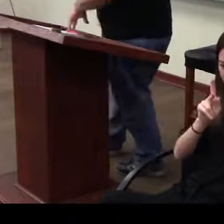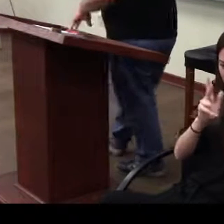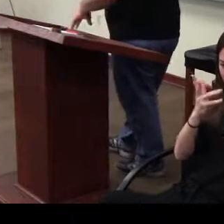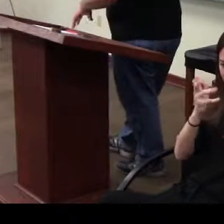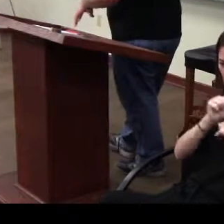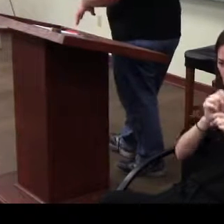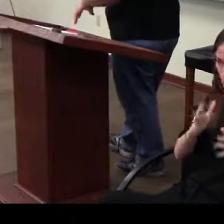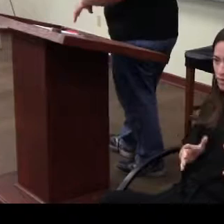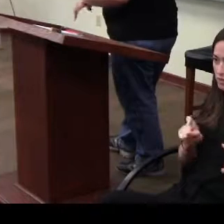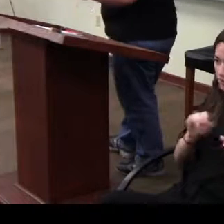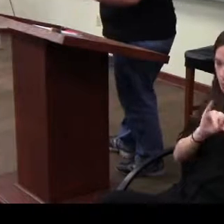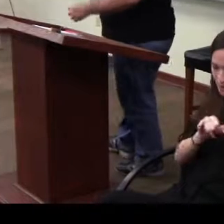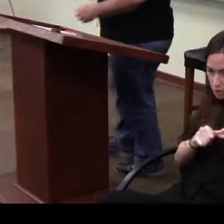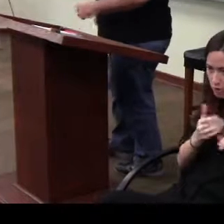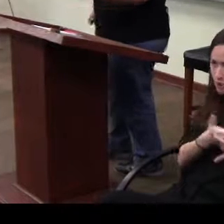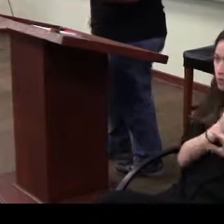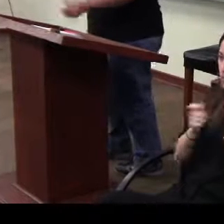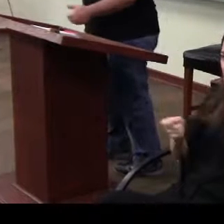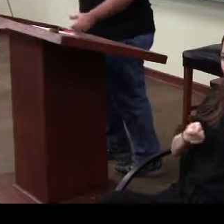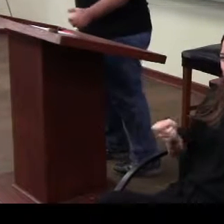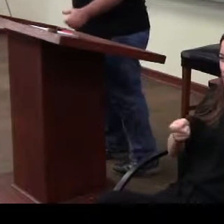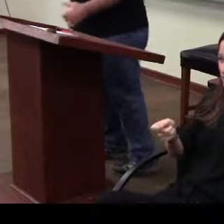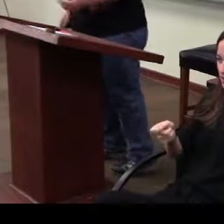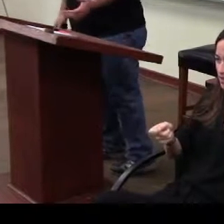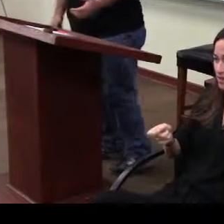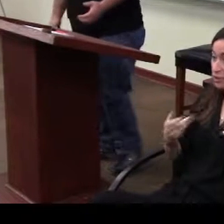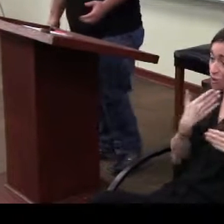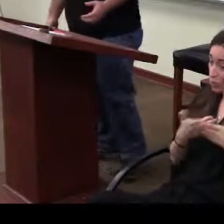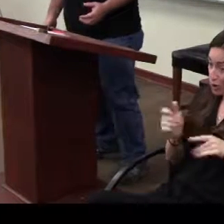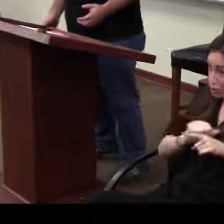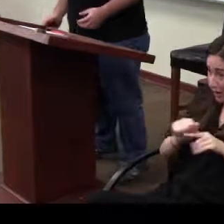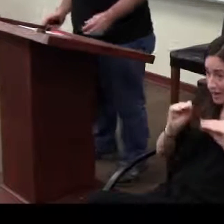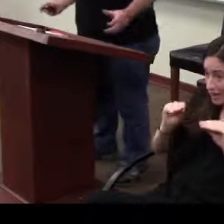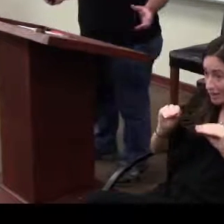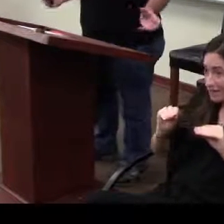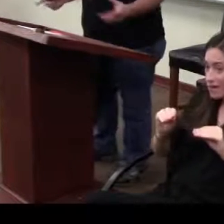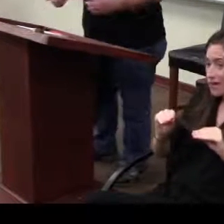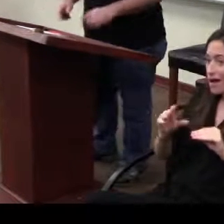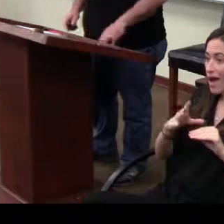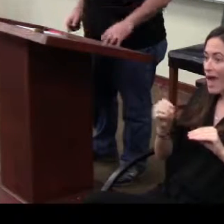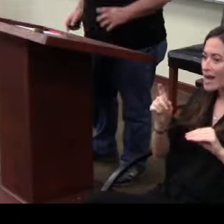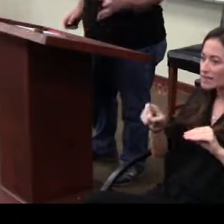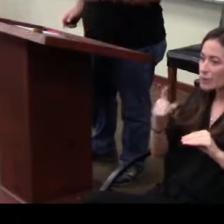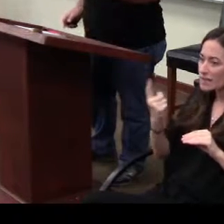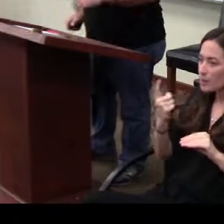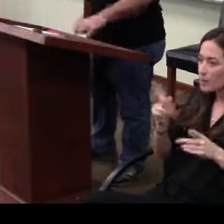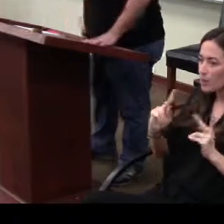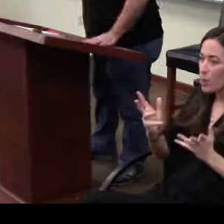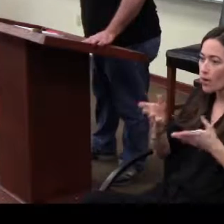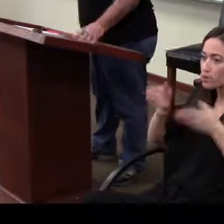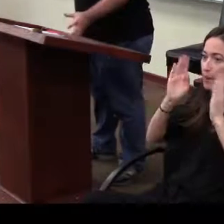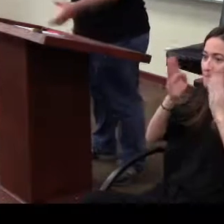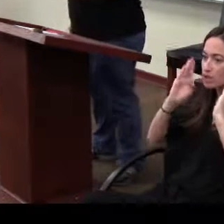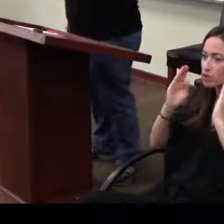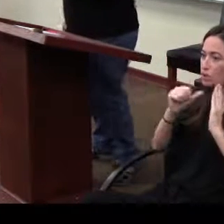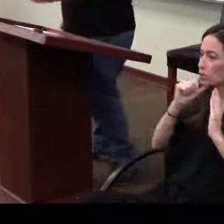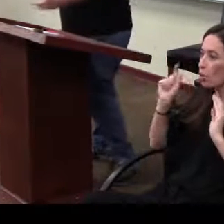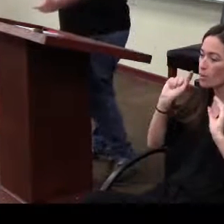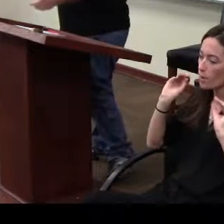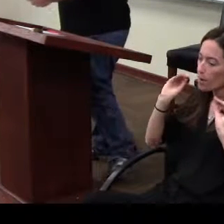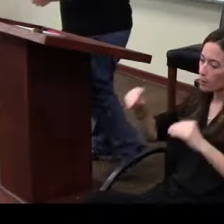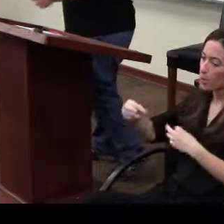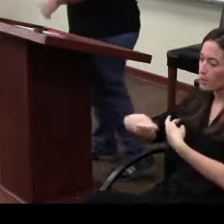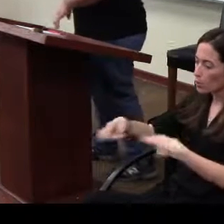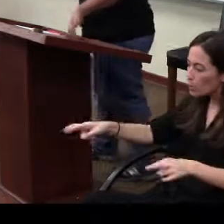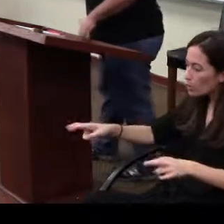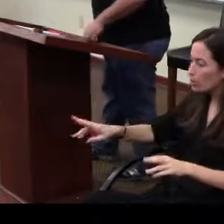right. You want to train your users. You want to give them good training. Training they're going to pay attention to. Don't stuff them in a room, feed them coffee and donuts, and expect them to